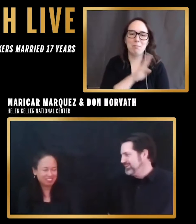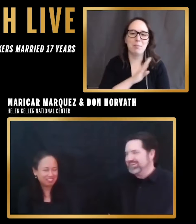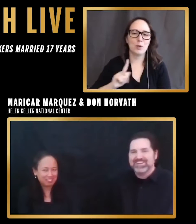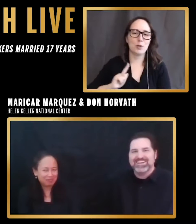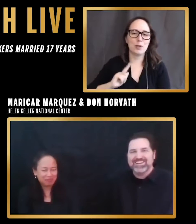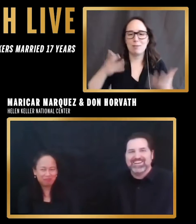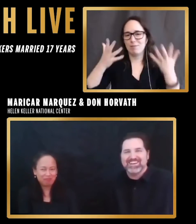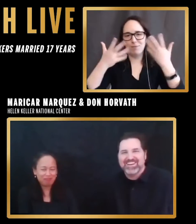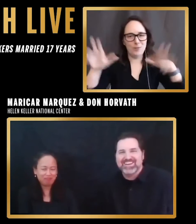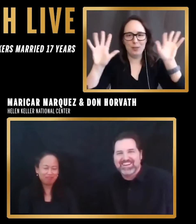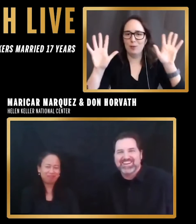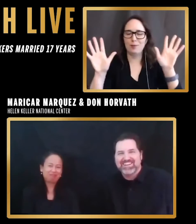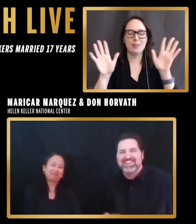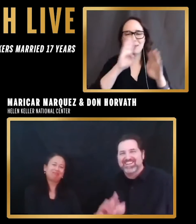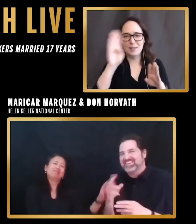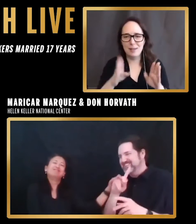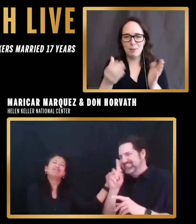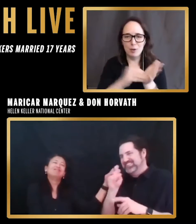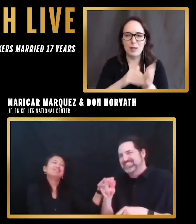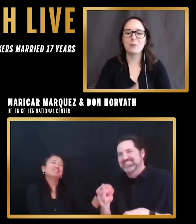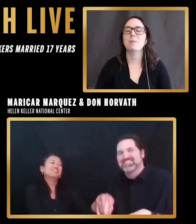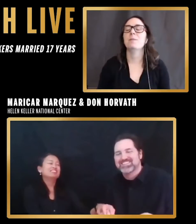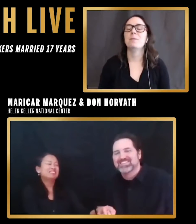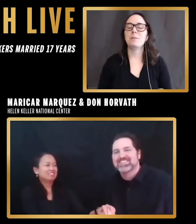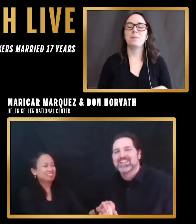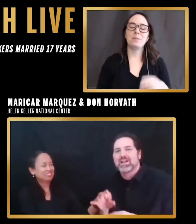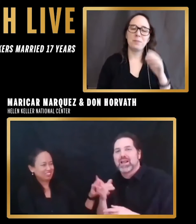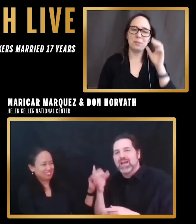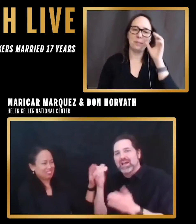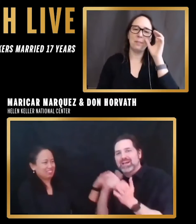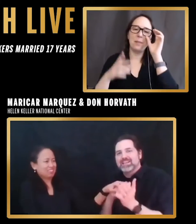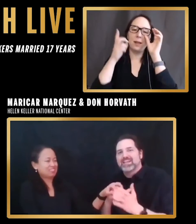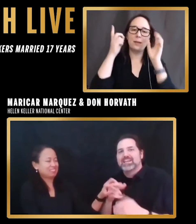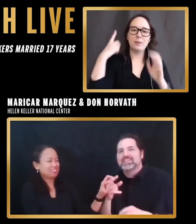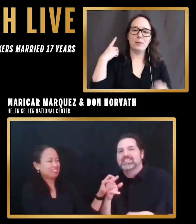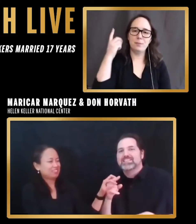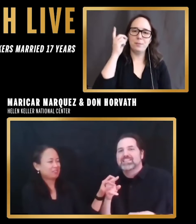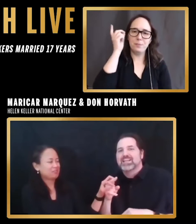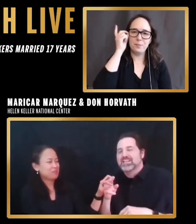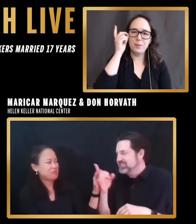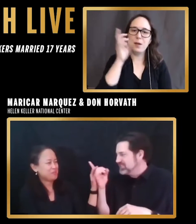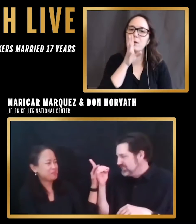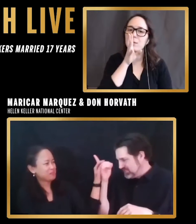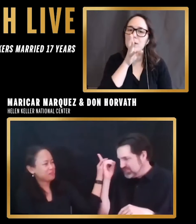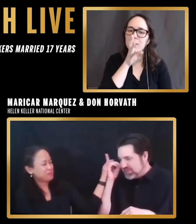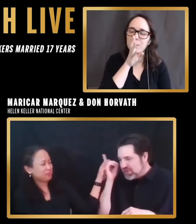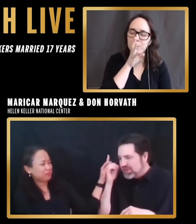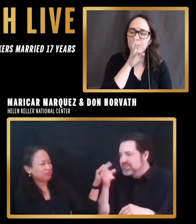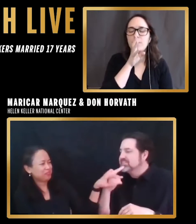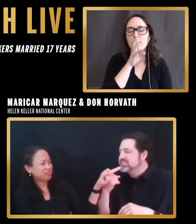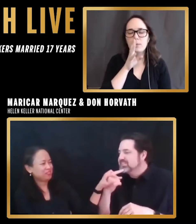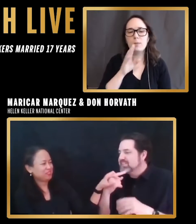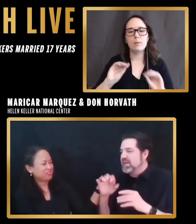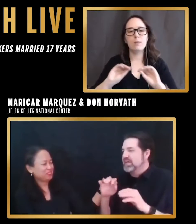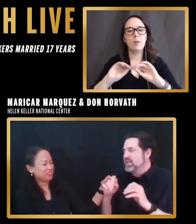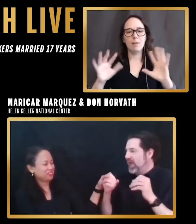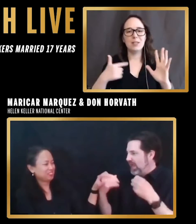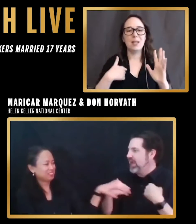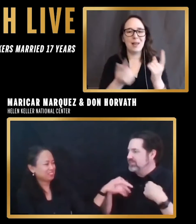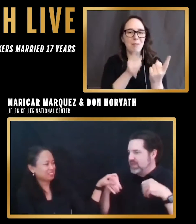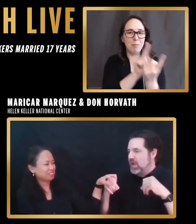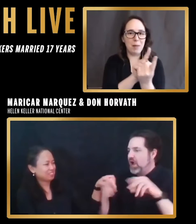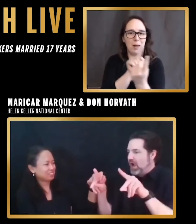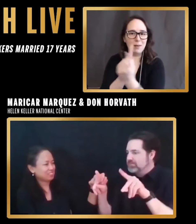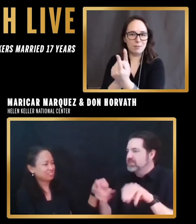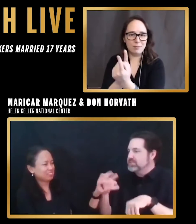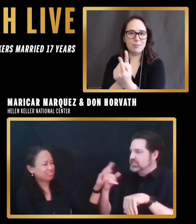But I think to that question, again, I've obviously had the opportunity to meet both of you over